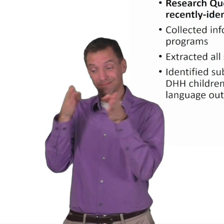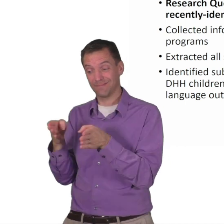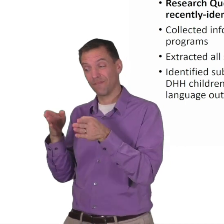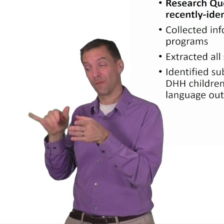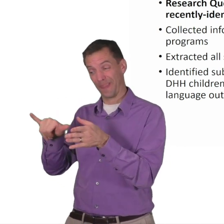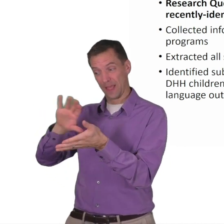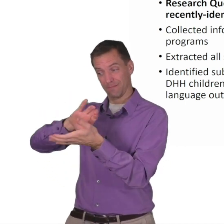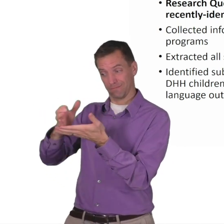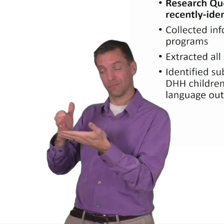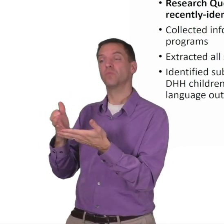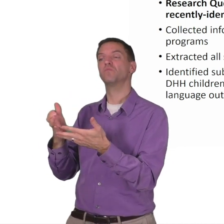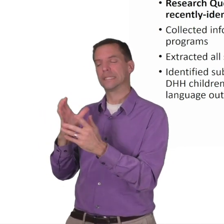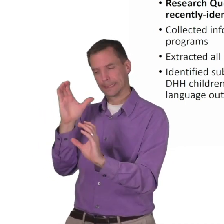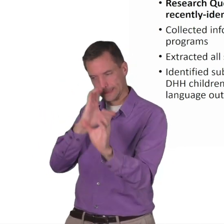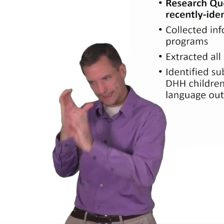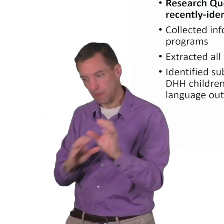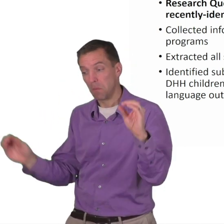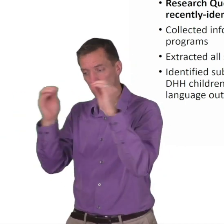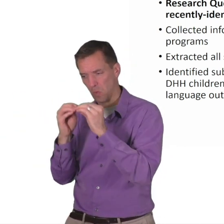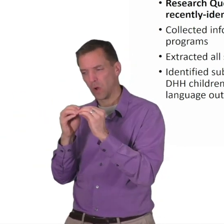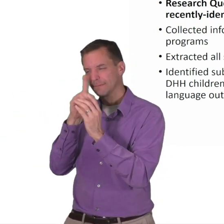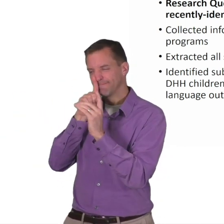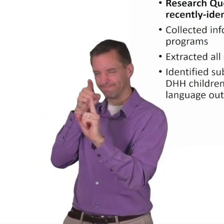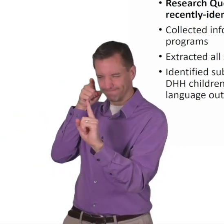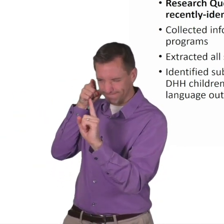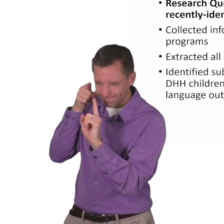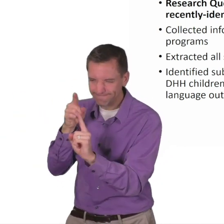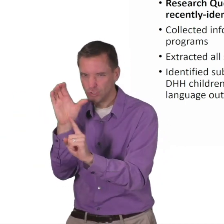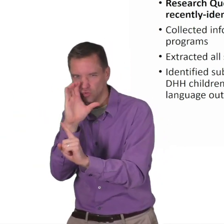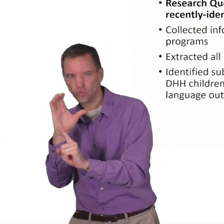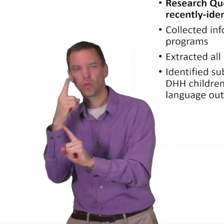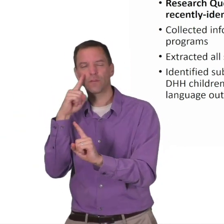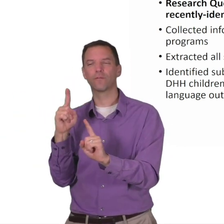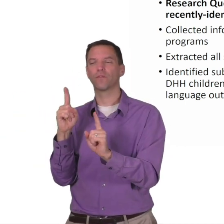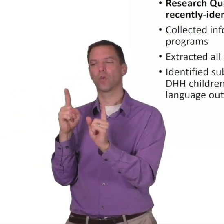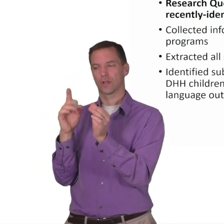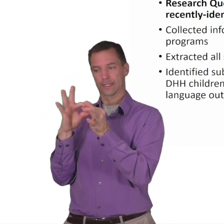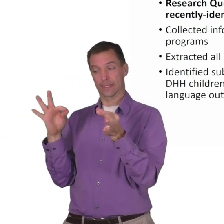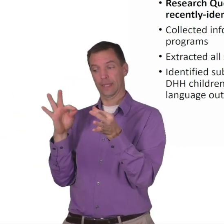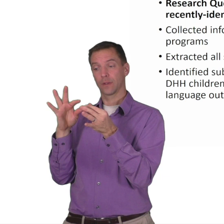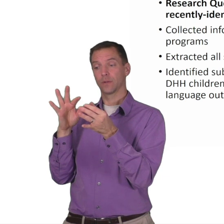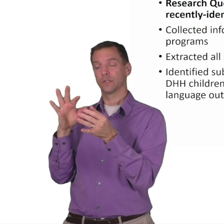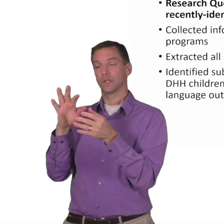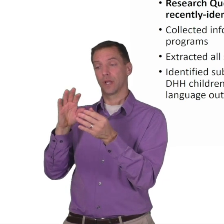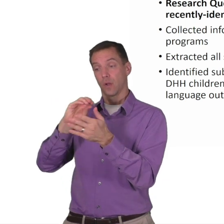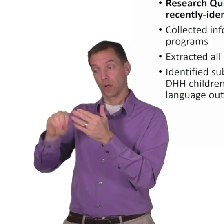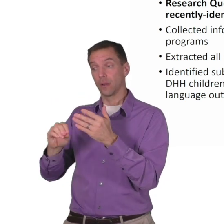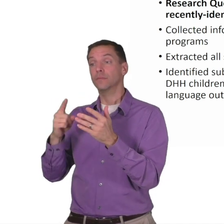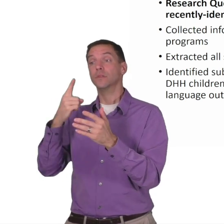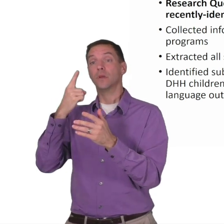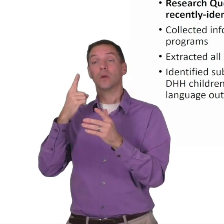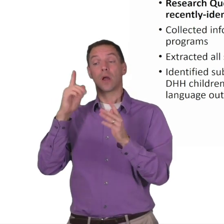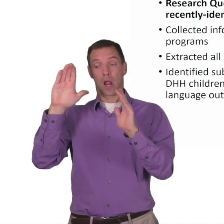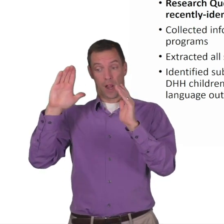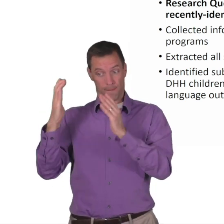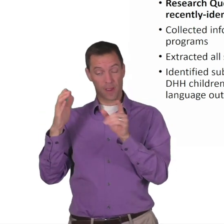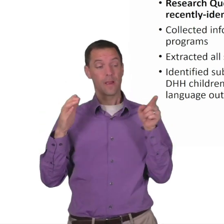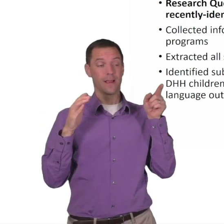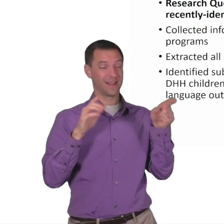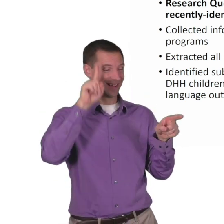statements. And then in the next set, we looked through those 487 statements, looking specifically for statements